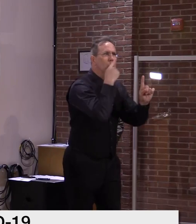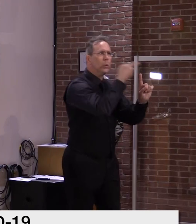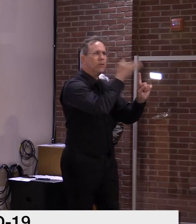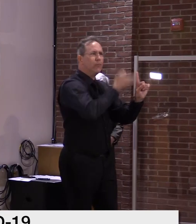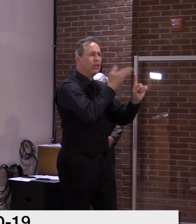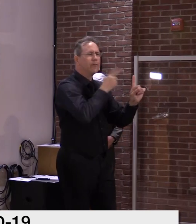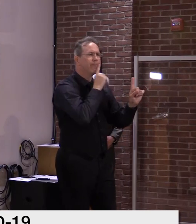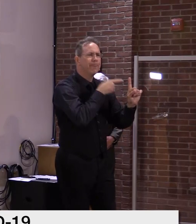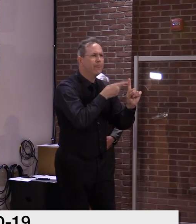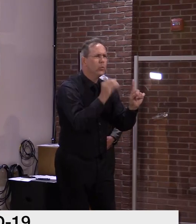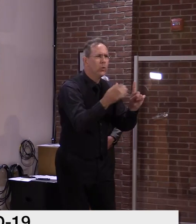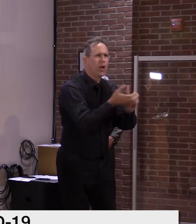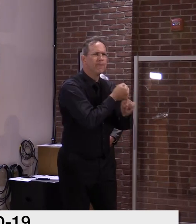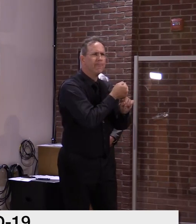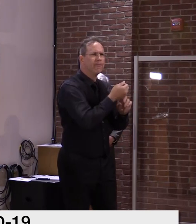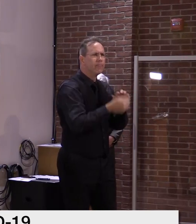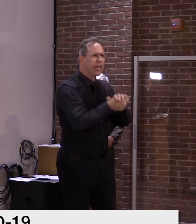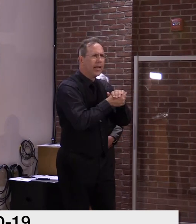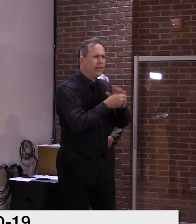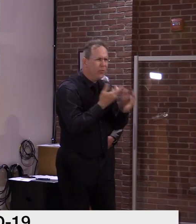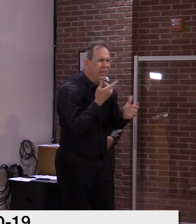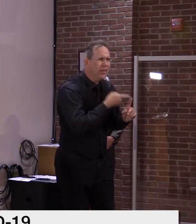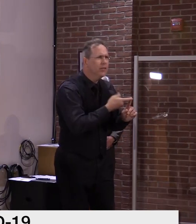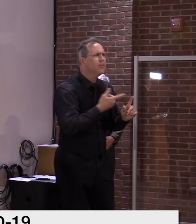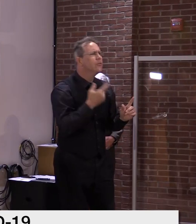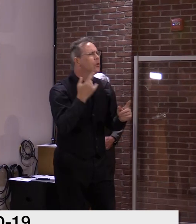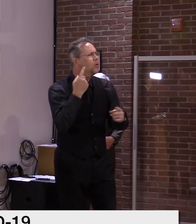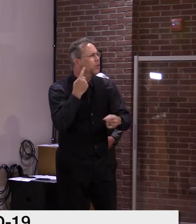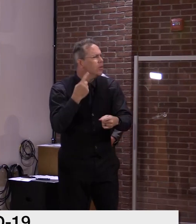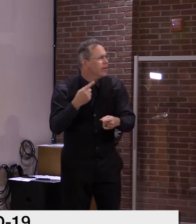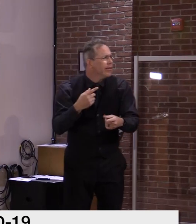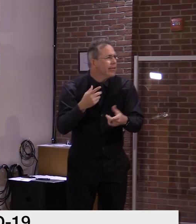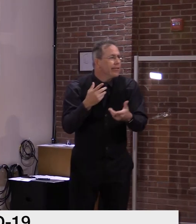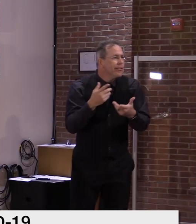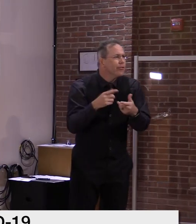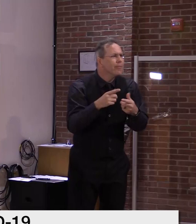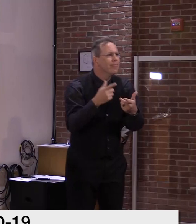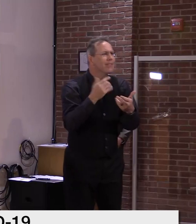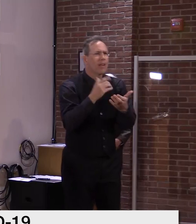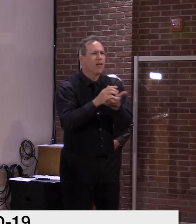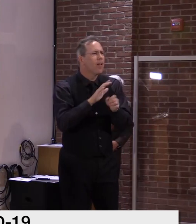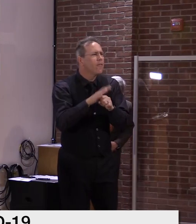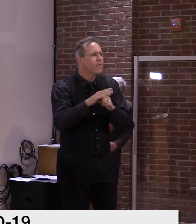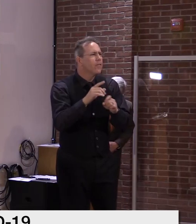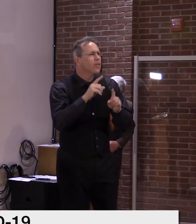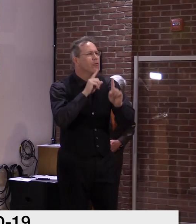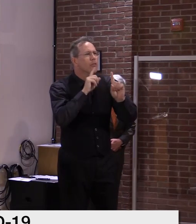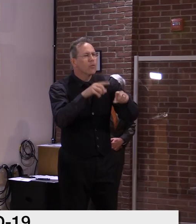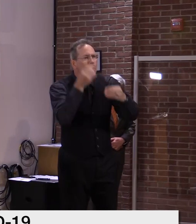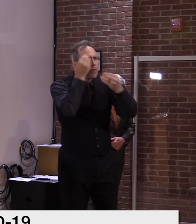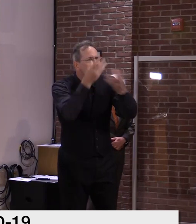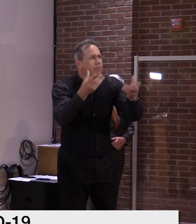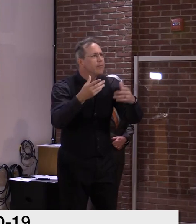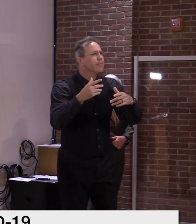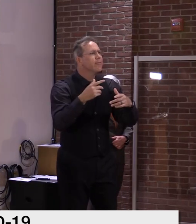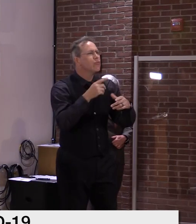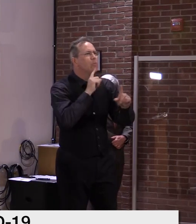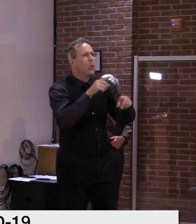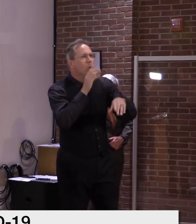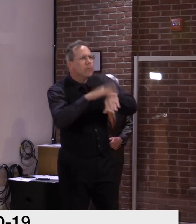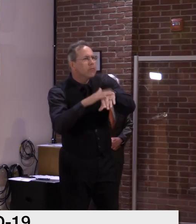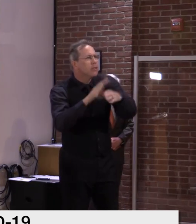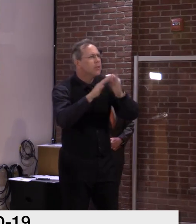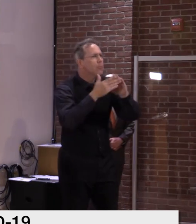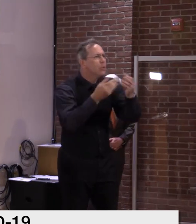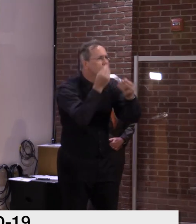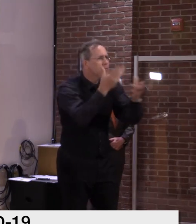report for sex offenders, multiple assaults. you asked that I email you